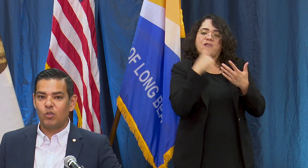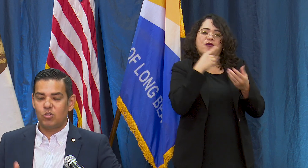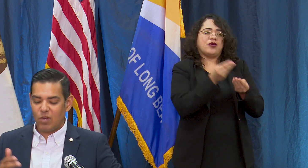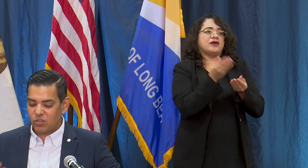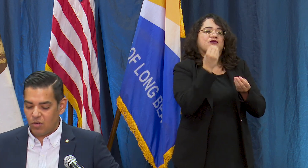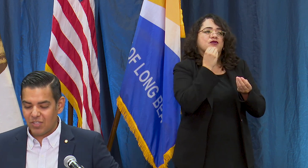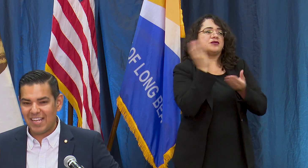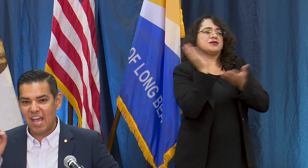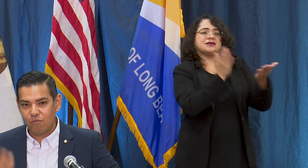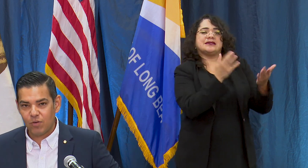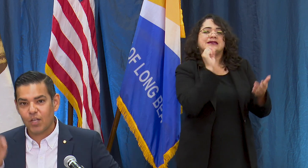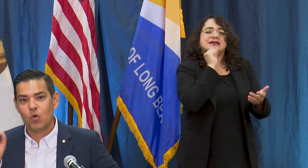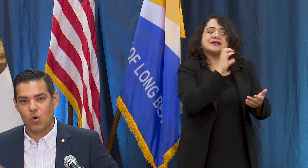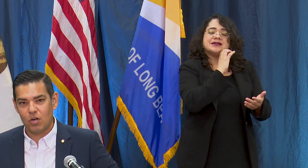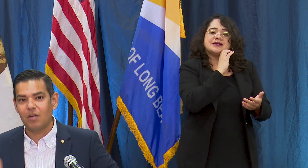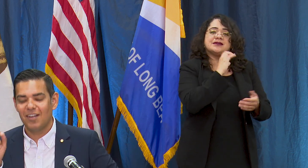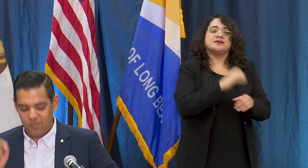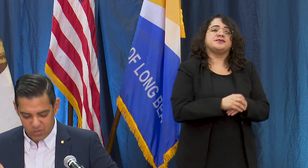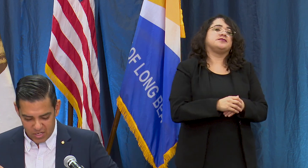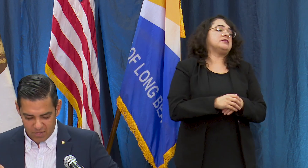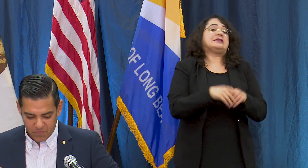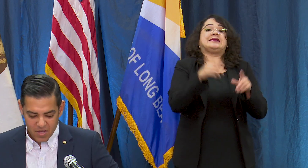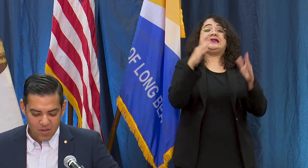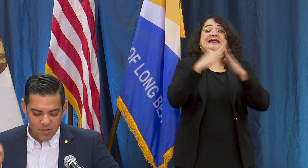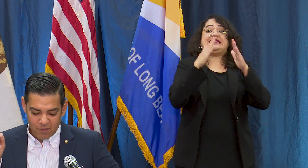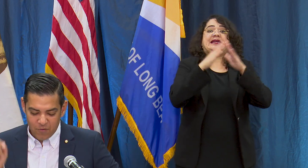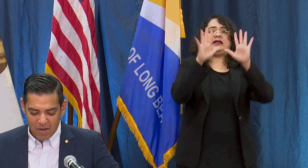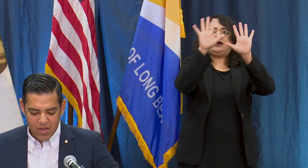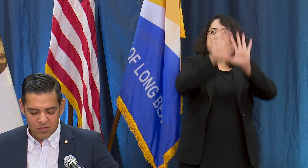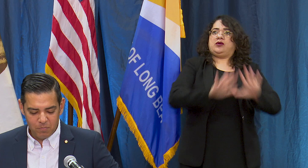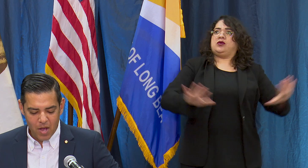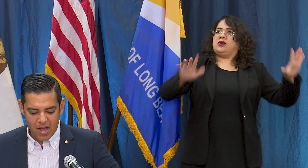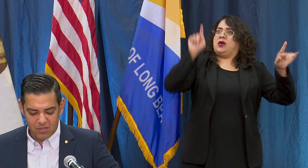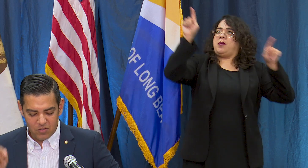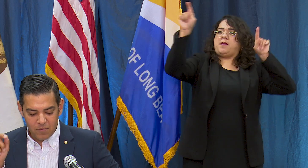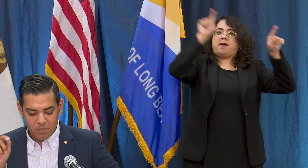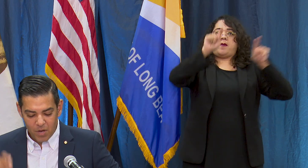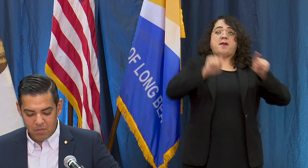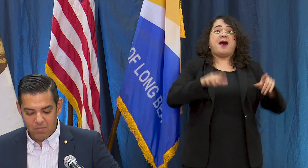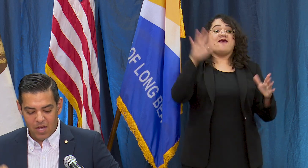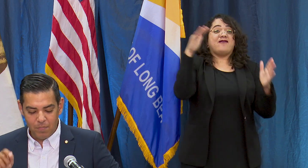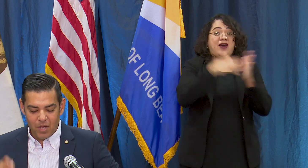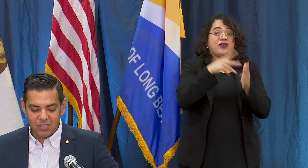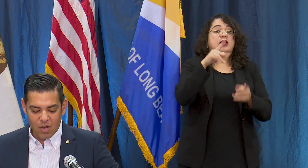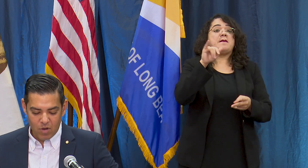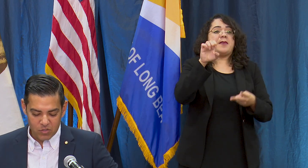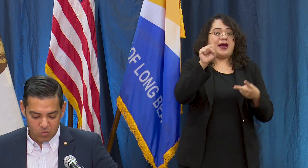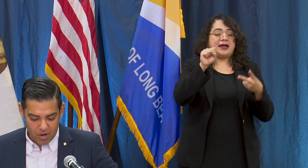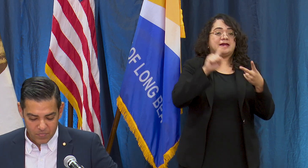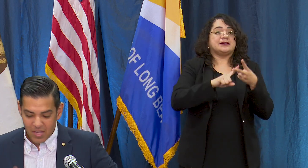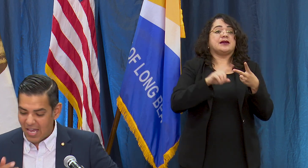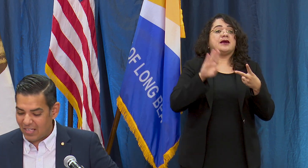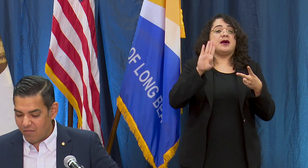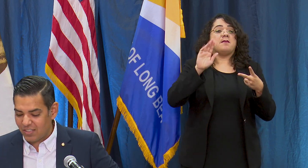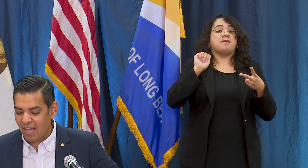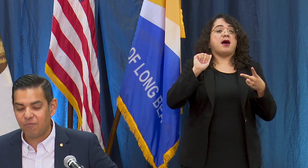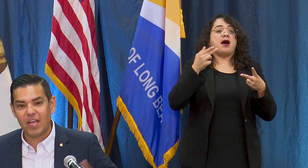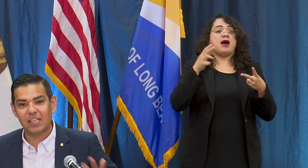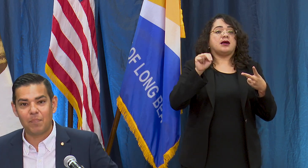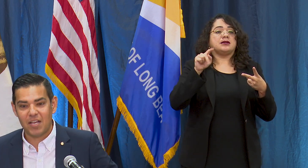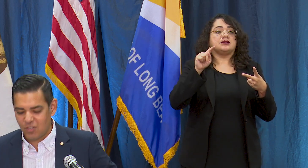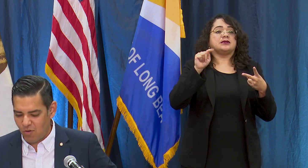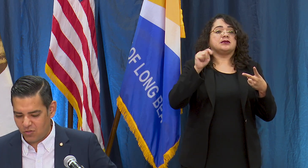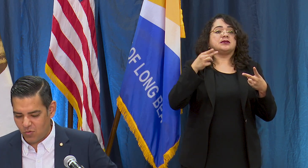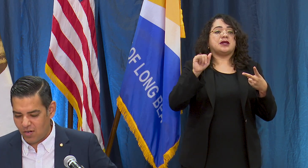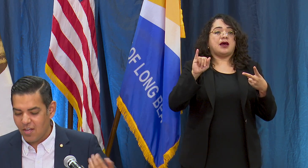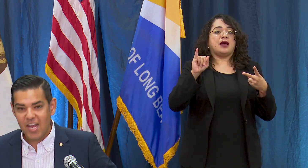This includes restaurants in every corner of the city, like 5,000 Pies, Bon Thai Restaurant, Egg Heaven Cafe,